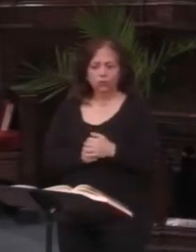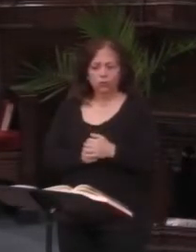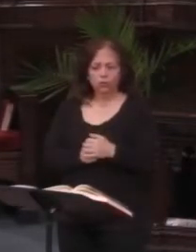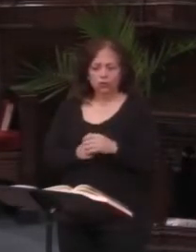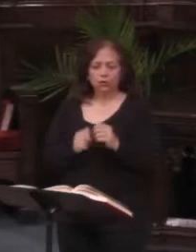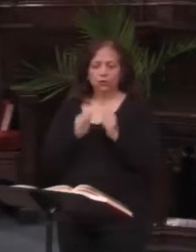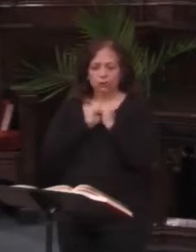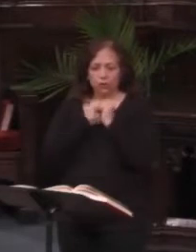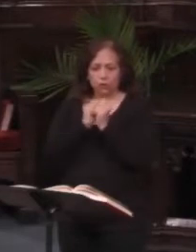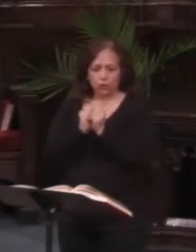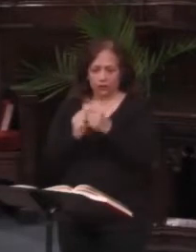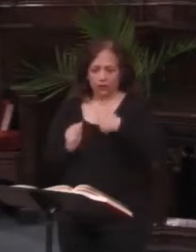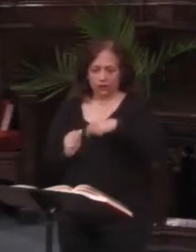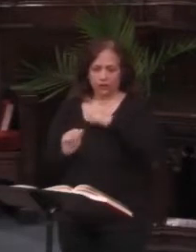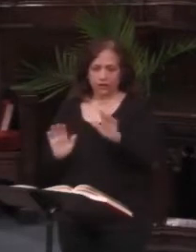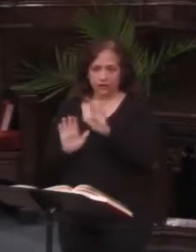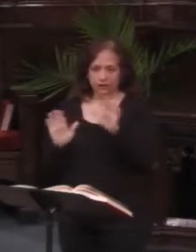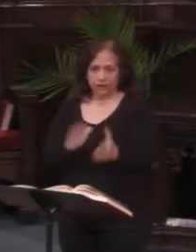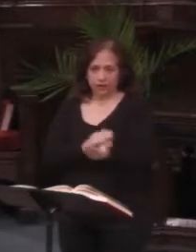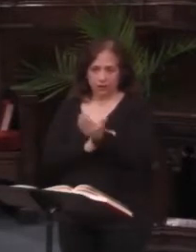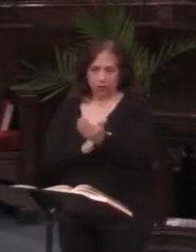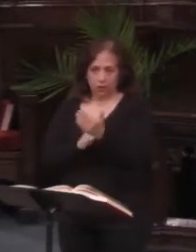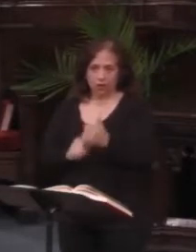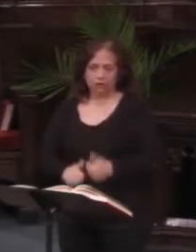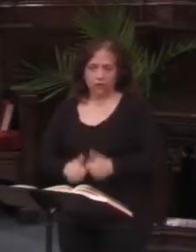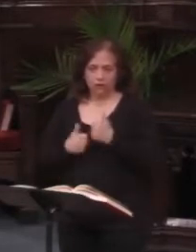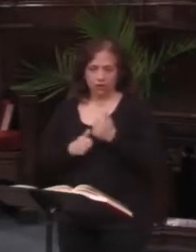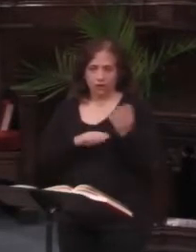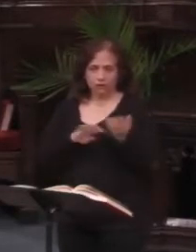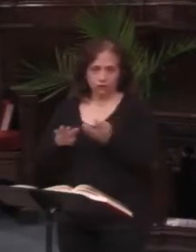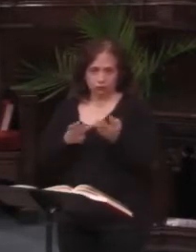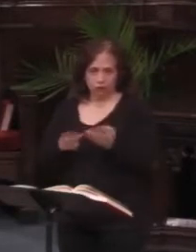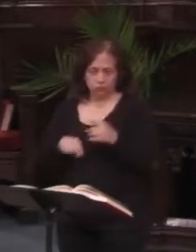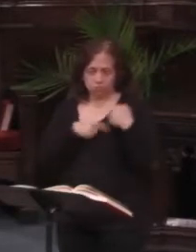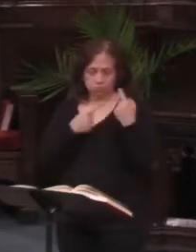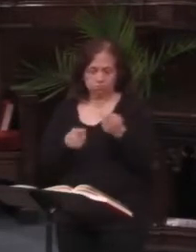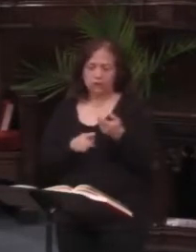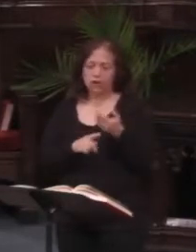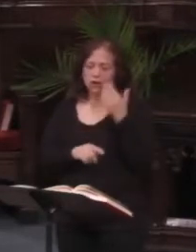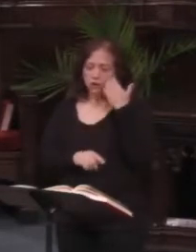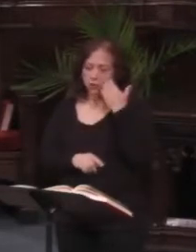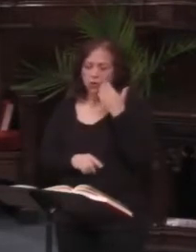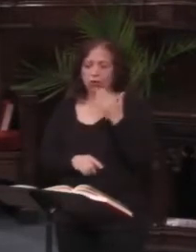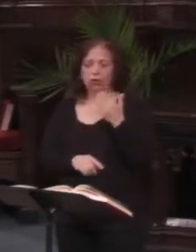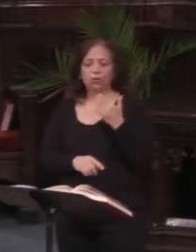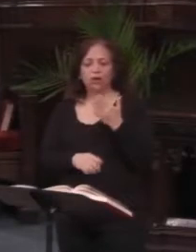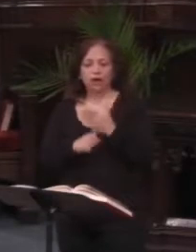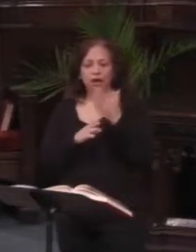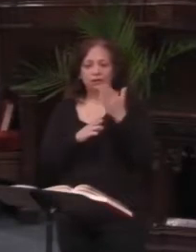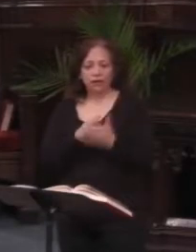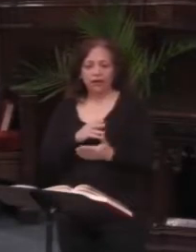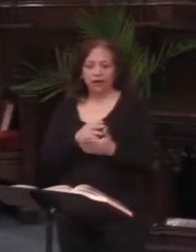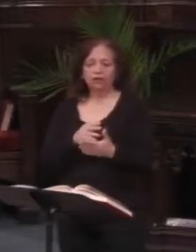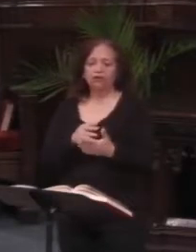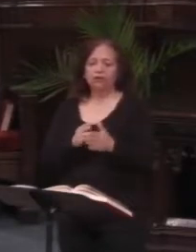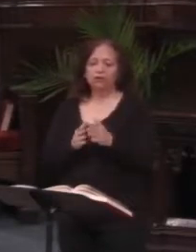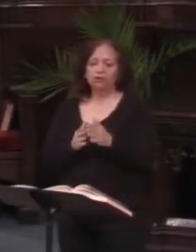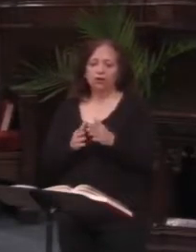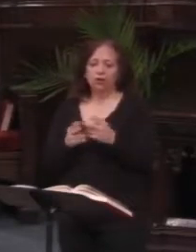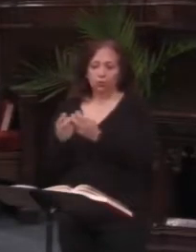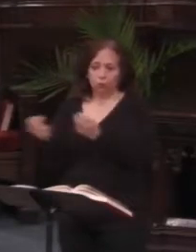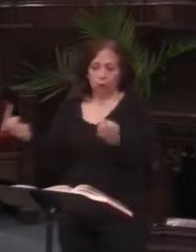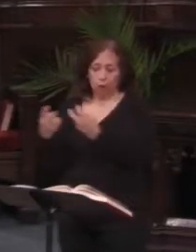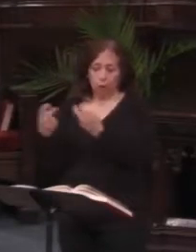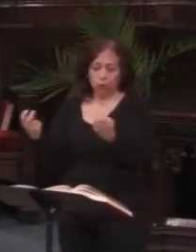us on Sunday mornings for live public worship in the past, you know that we have pew pads at the end of each row. And during